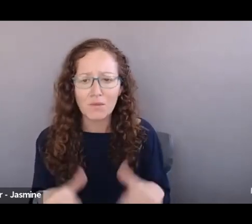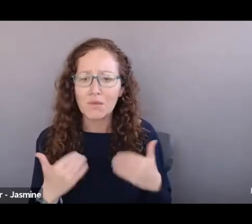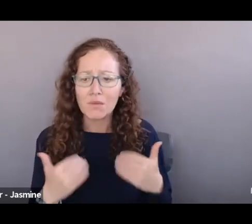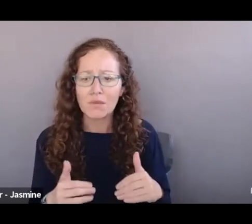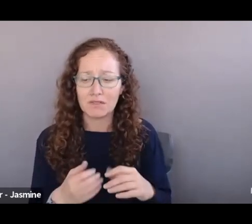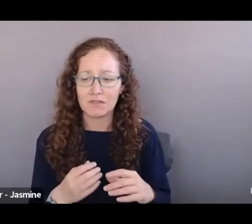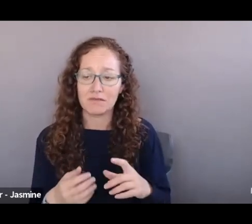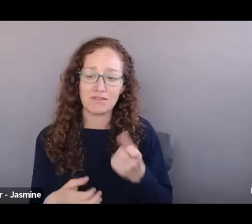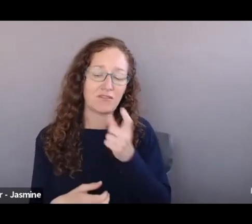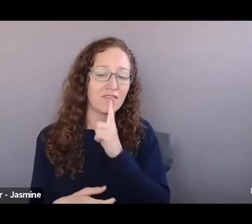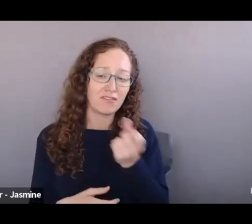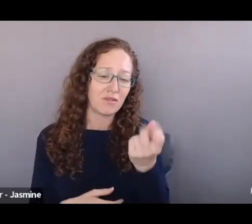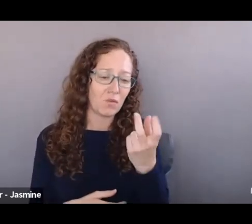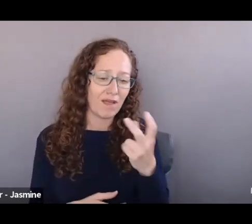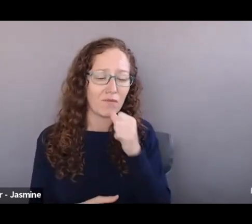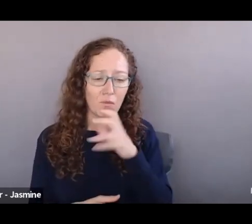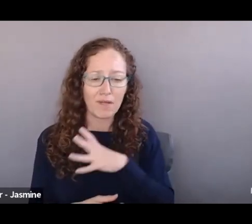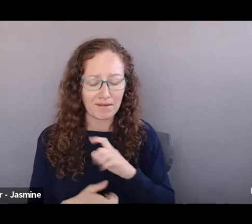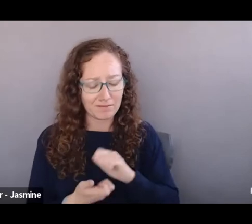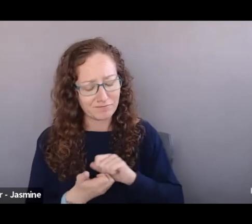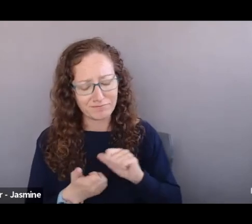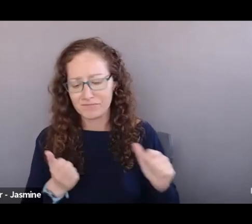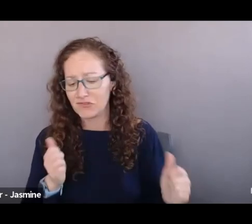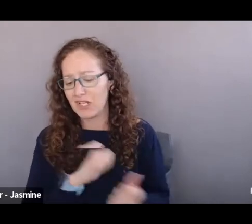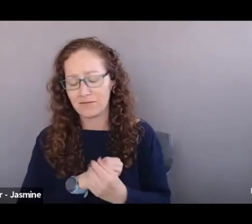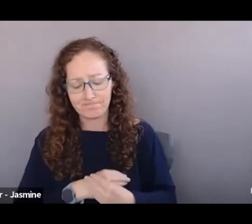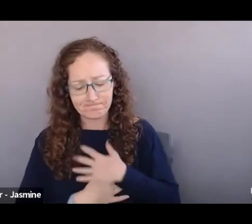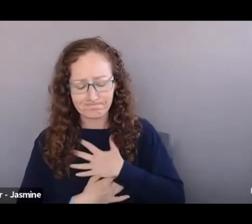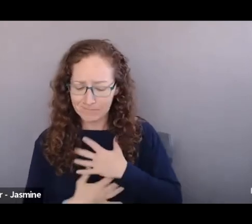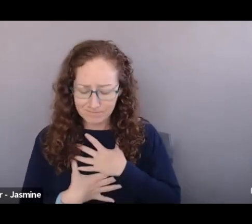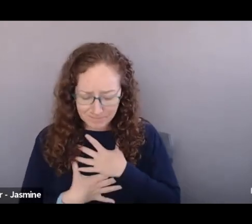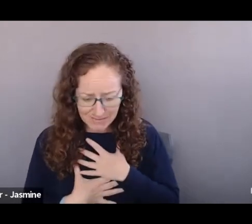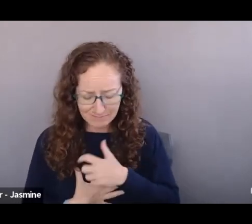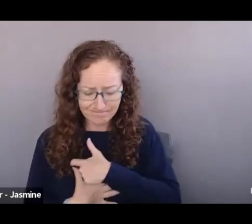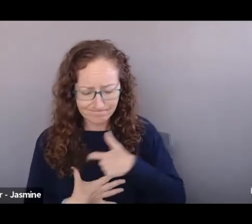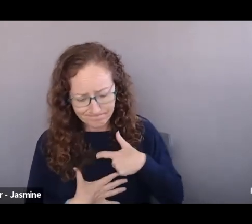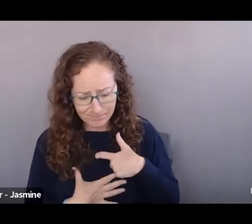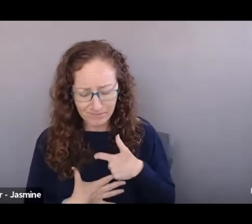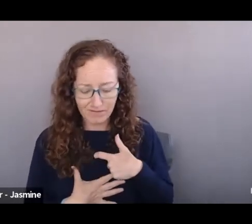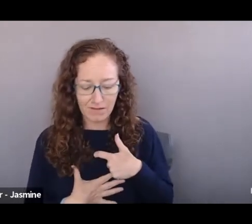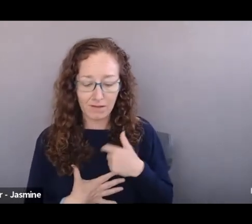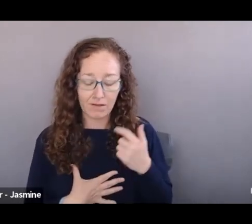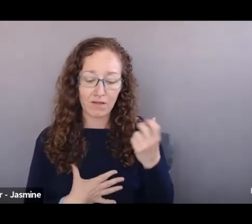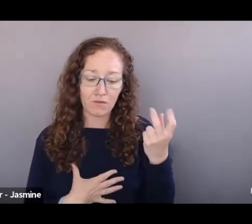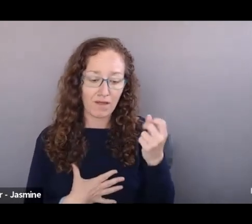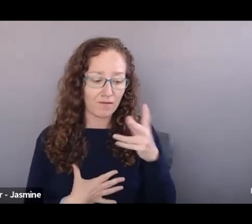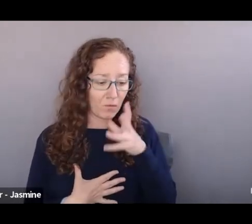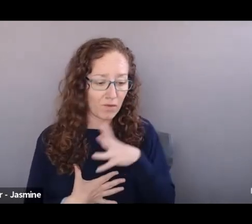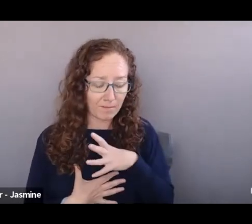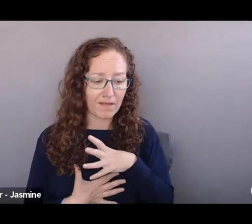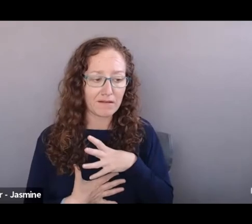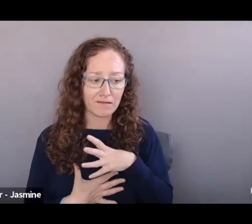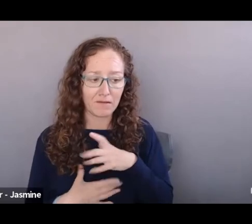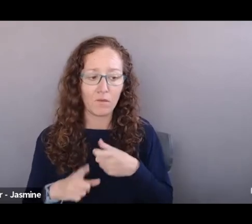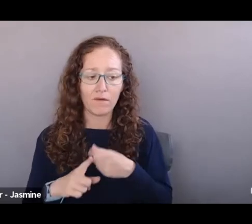women. 12 refugee Somali women whom I lived amongst for 1 year. These women had fled